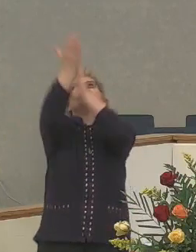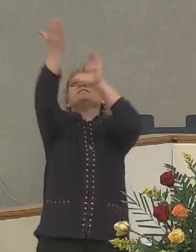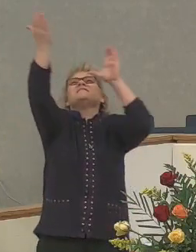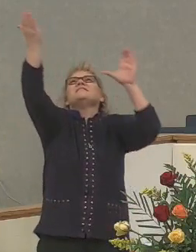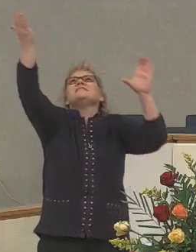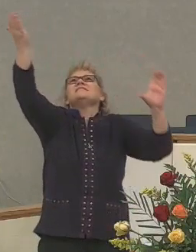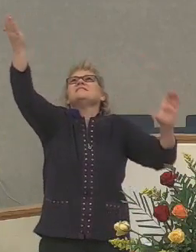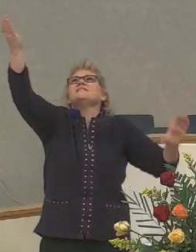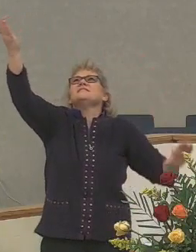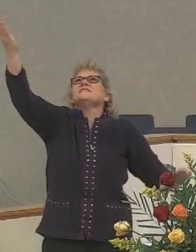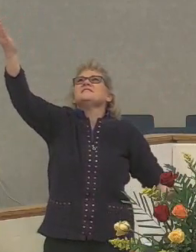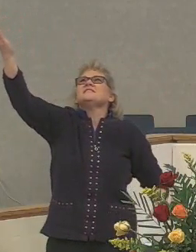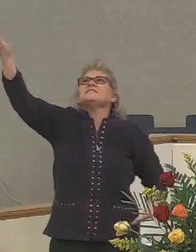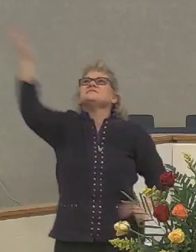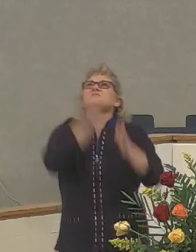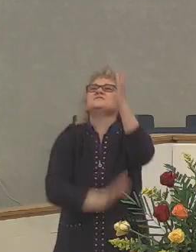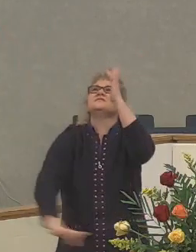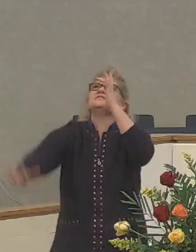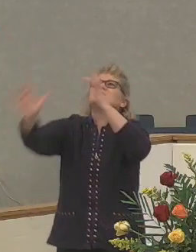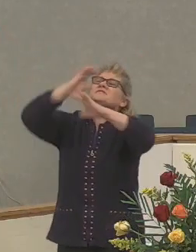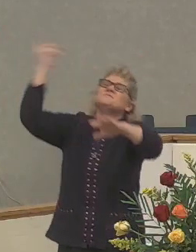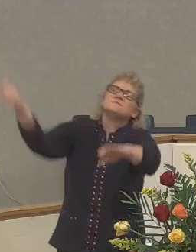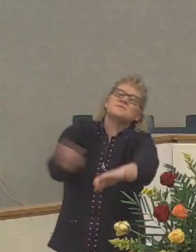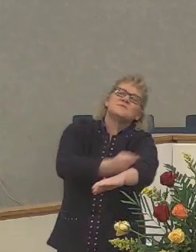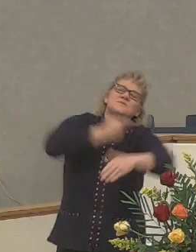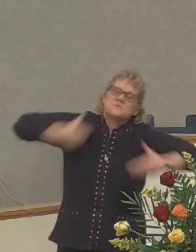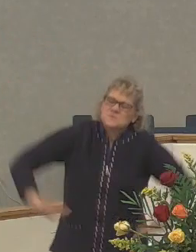great Lamb. We shall